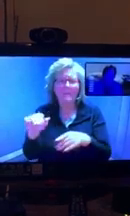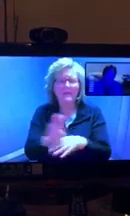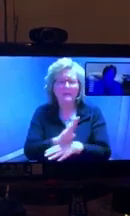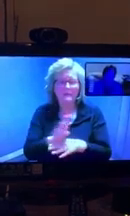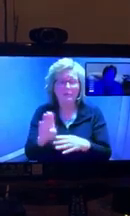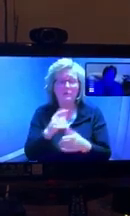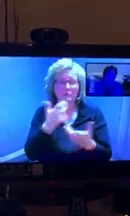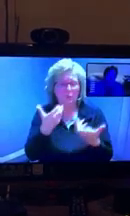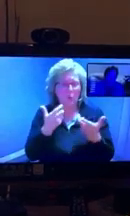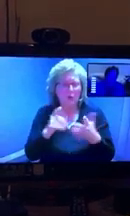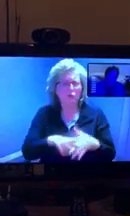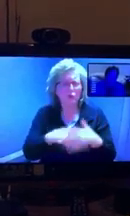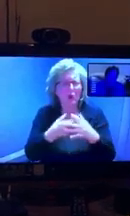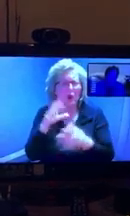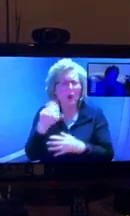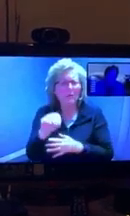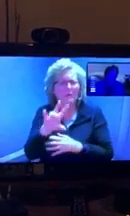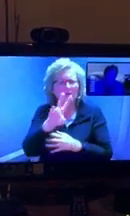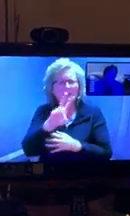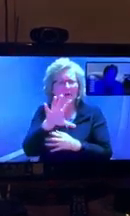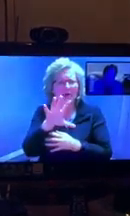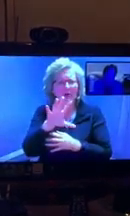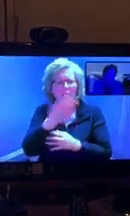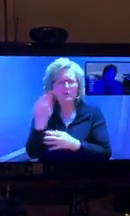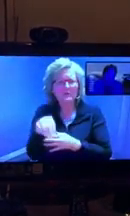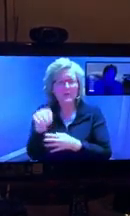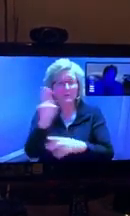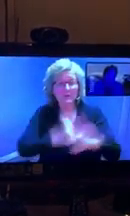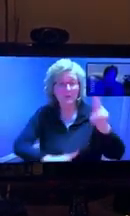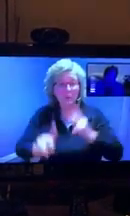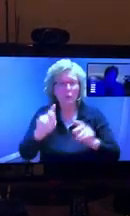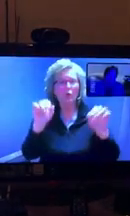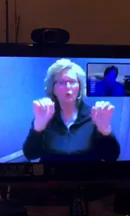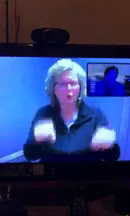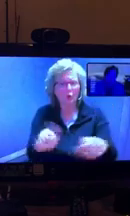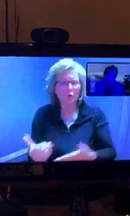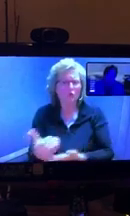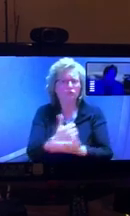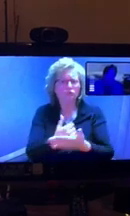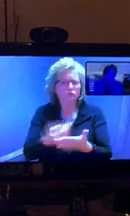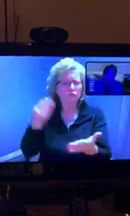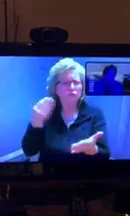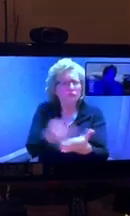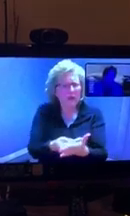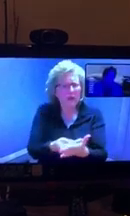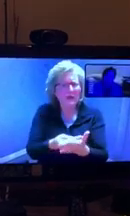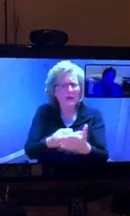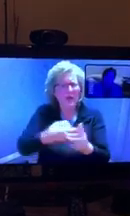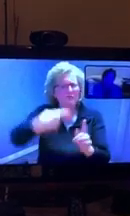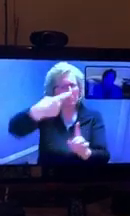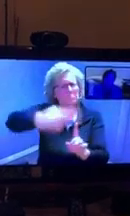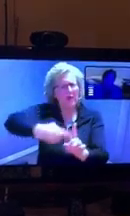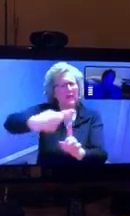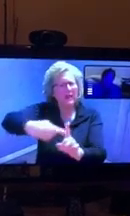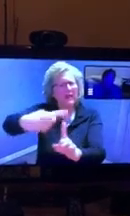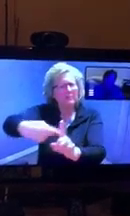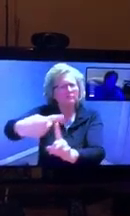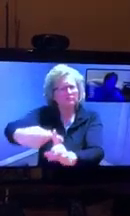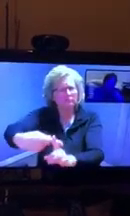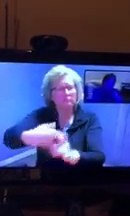want to start a company where 75% of the people could actually make good money on a monthly residual basis. And in that